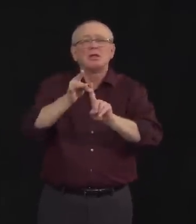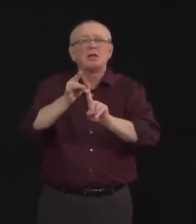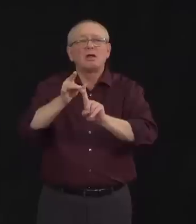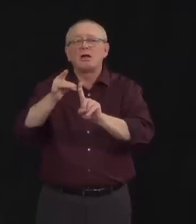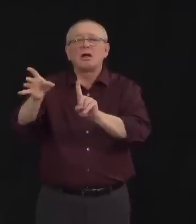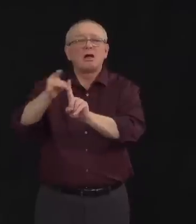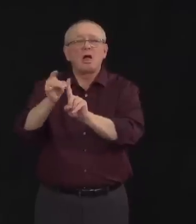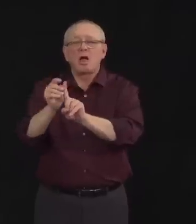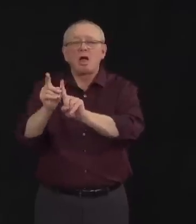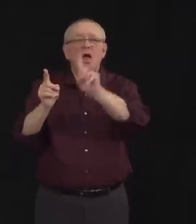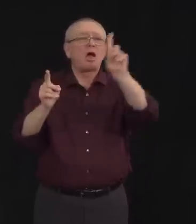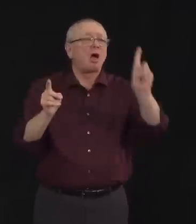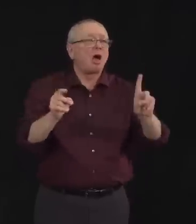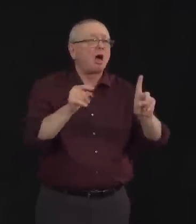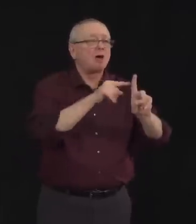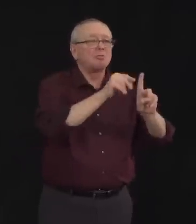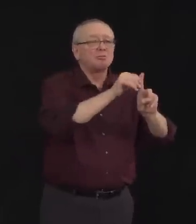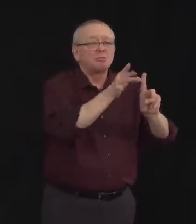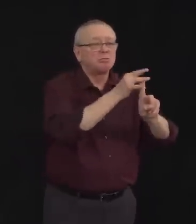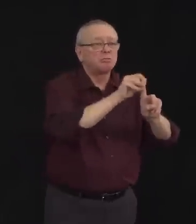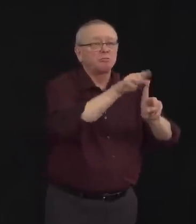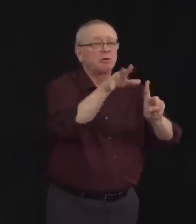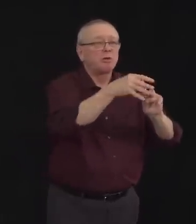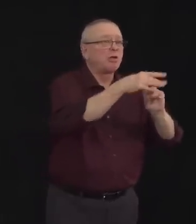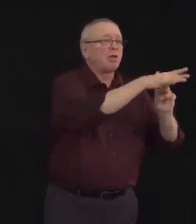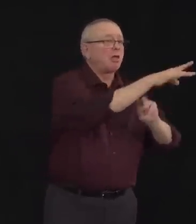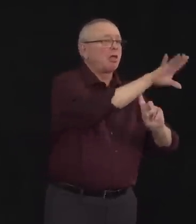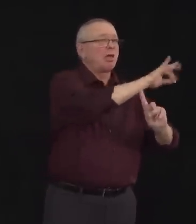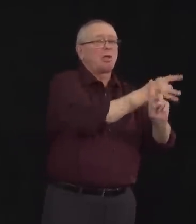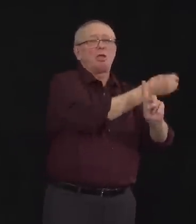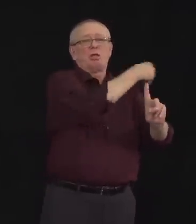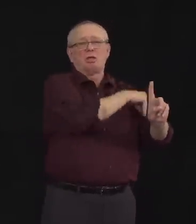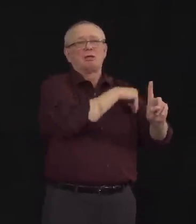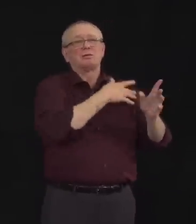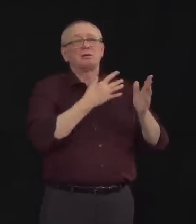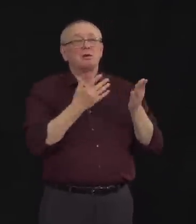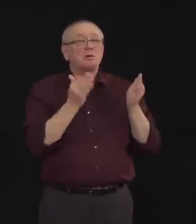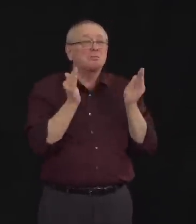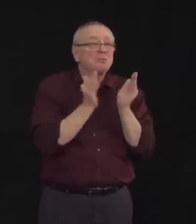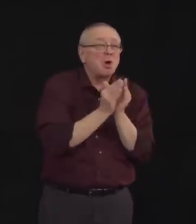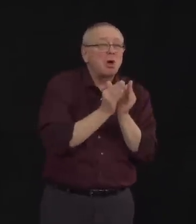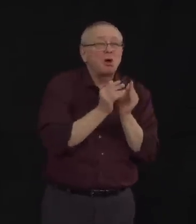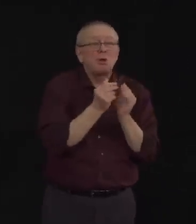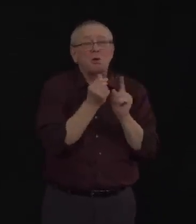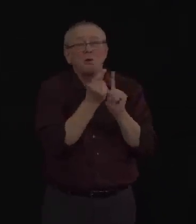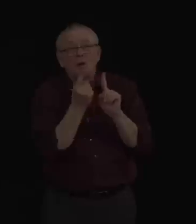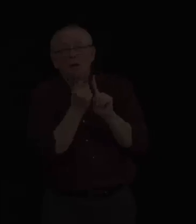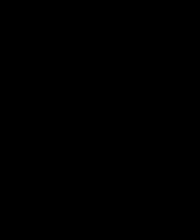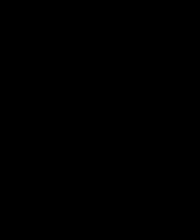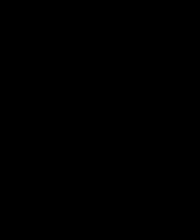where a small number of cases can quickly become a large number. So I think that's also important to keep in mind.